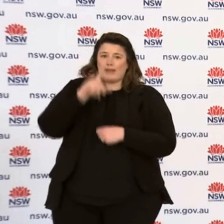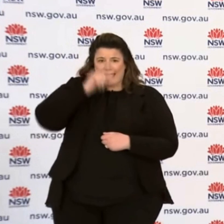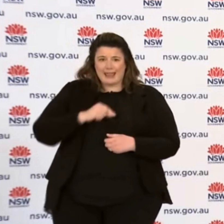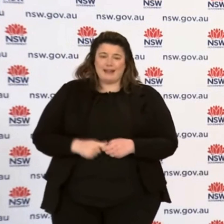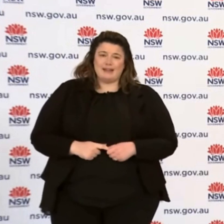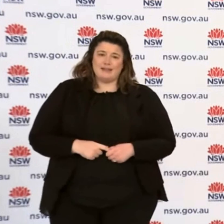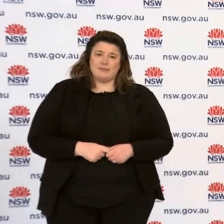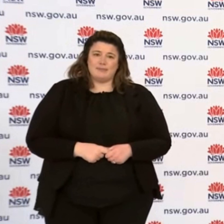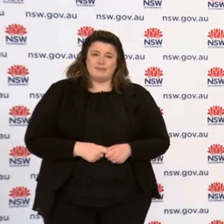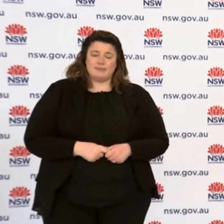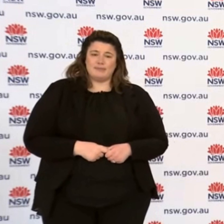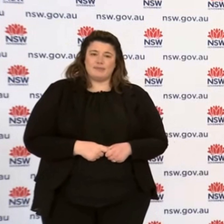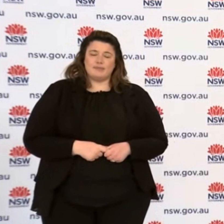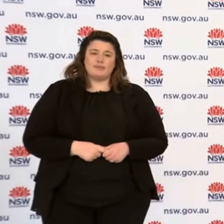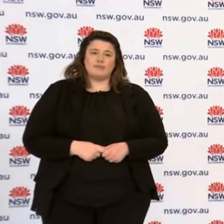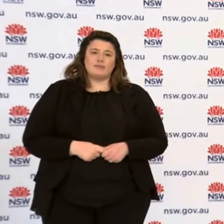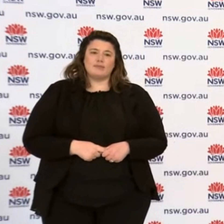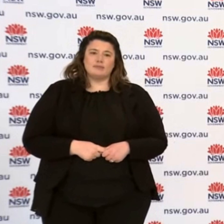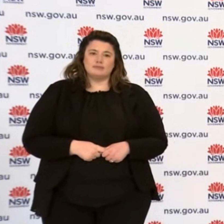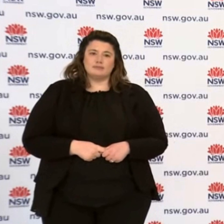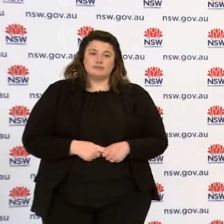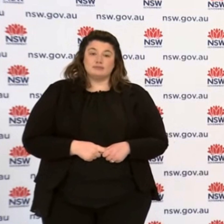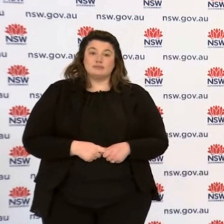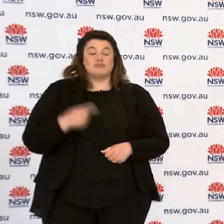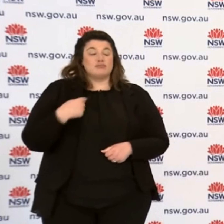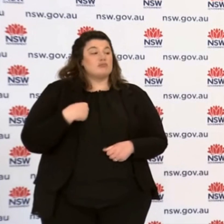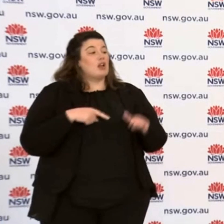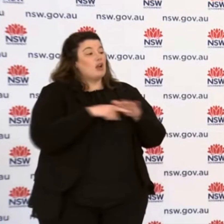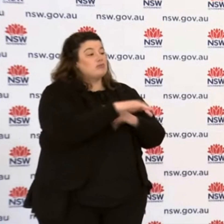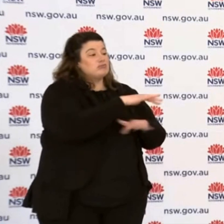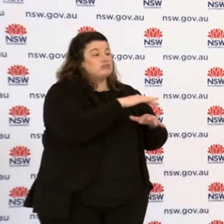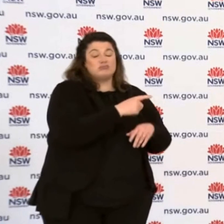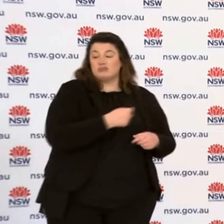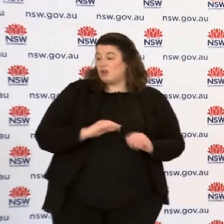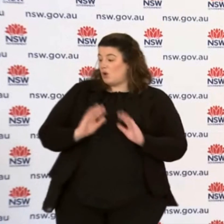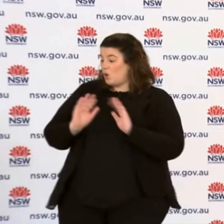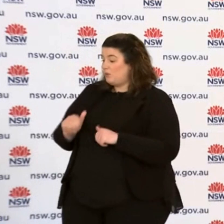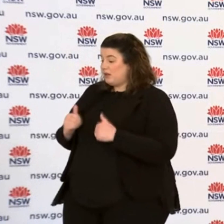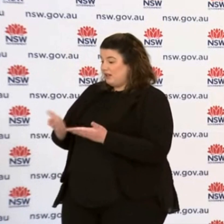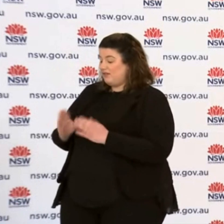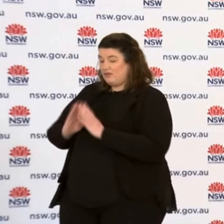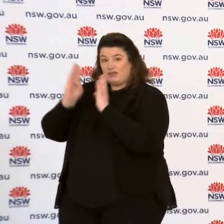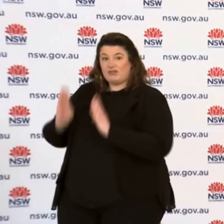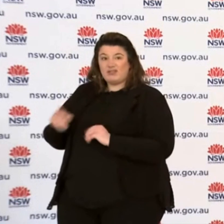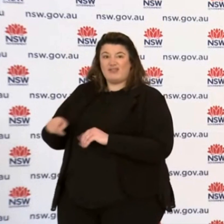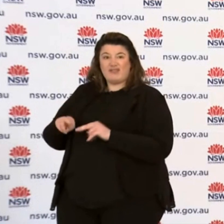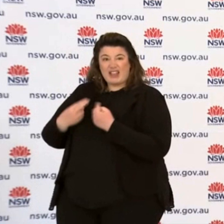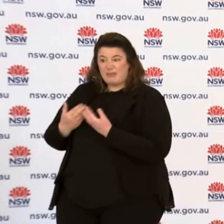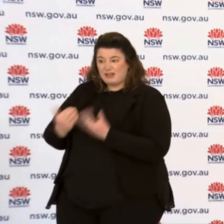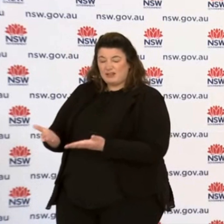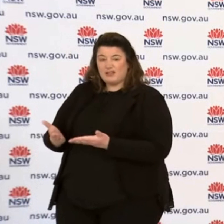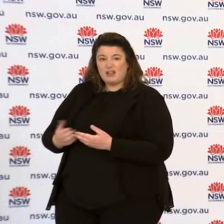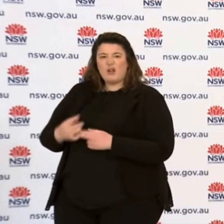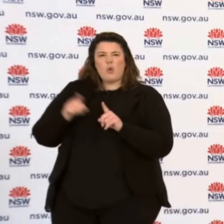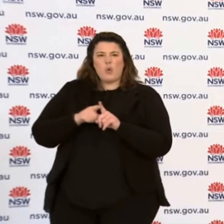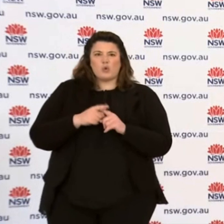he was saying, it can affect your family because you can pass it on, but you can also end up with something called long COVID, which the scientists and the doctors aren't